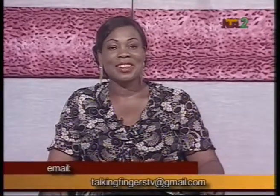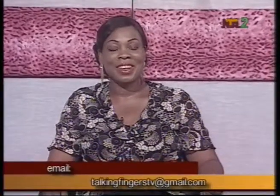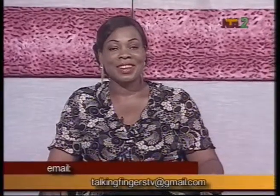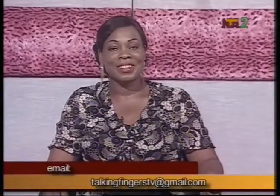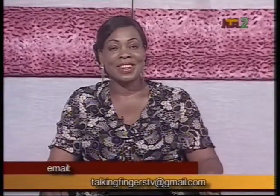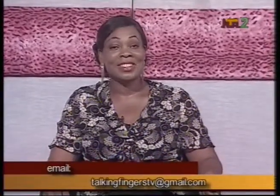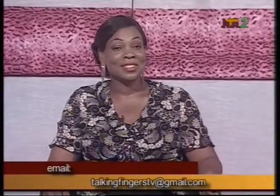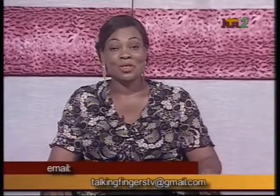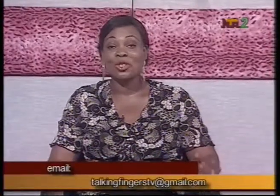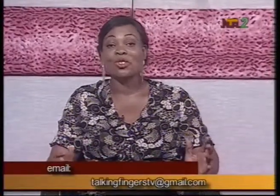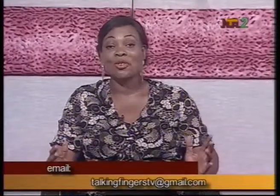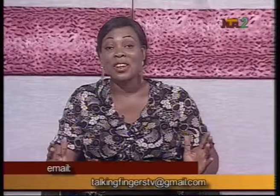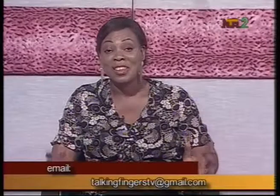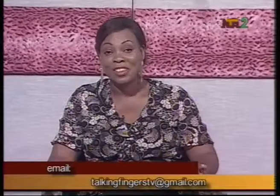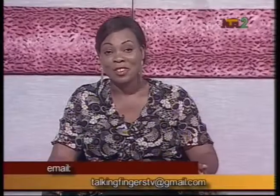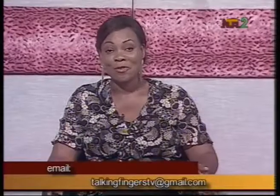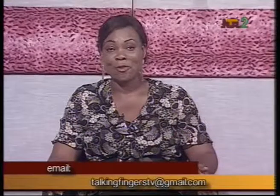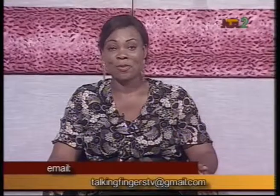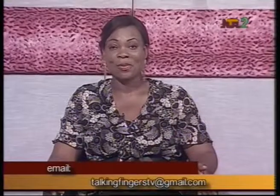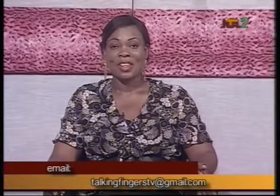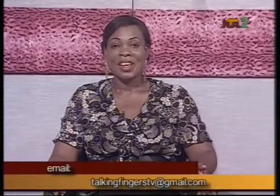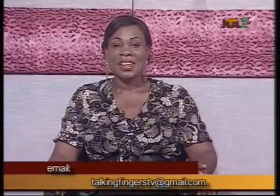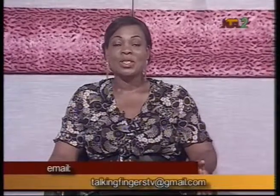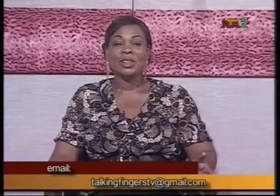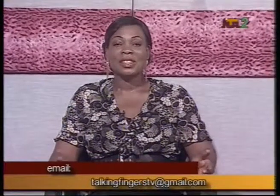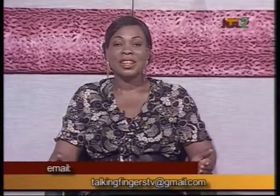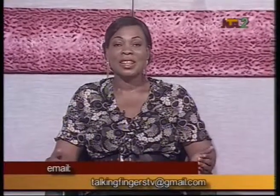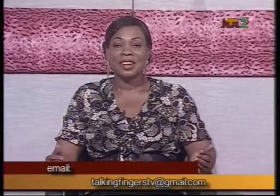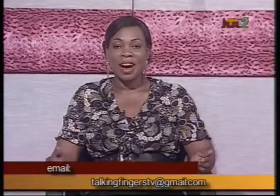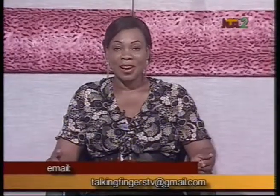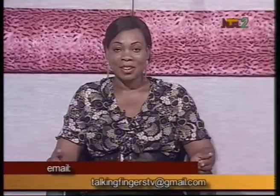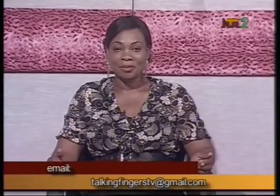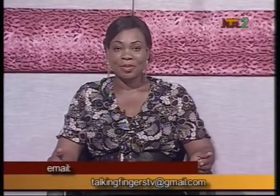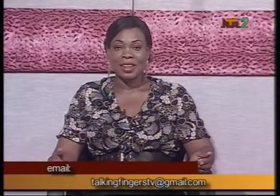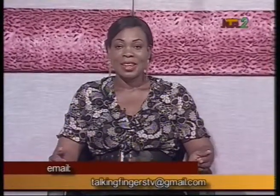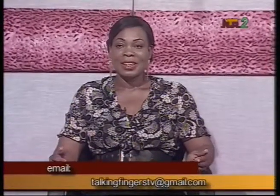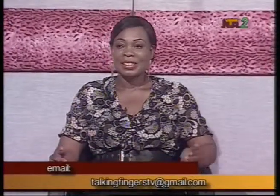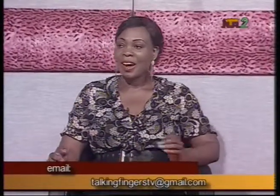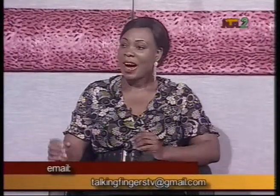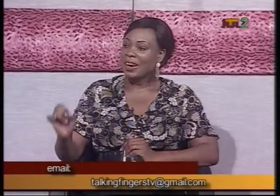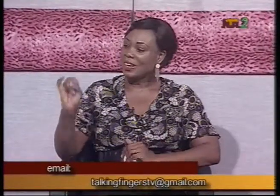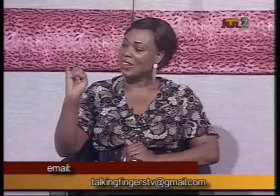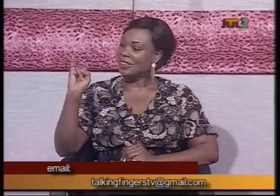the sentences which you're already yearning for. Let's quickly take letter I. Letter I is this